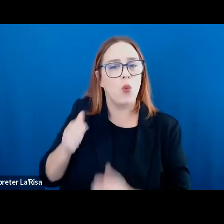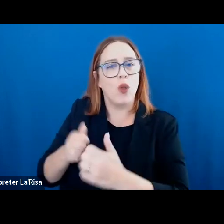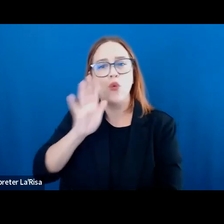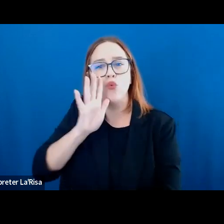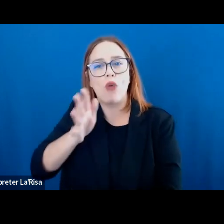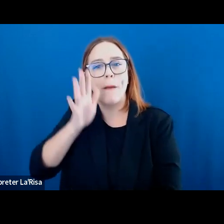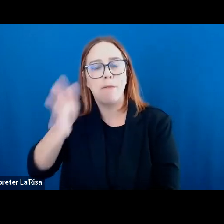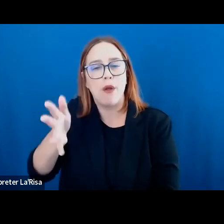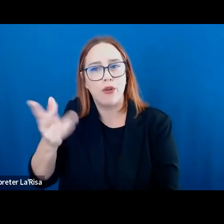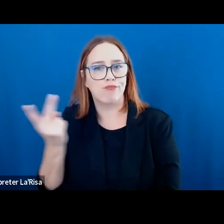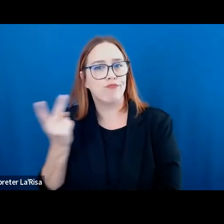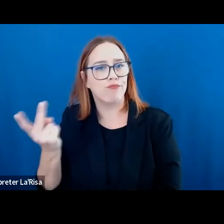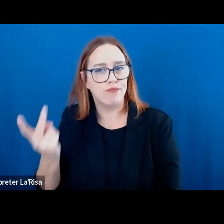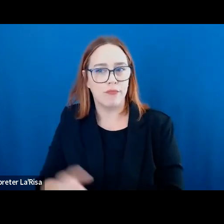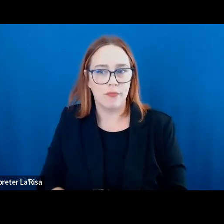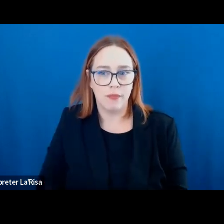and then